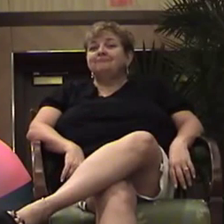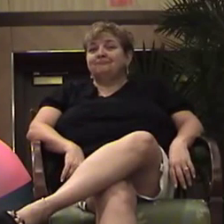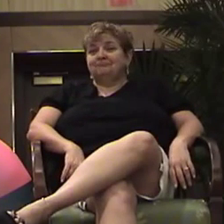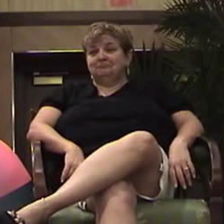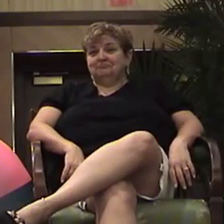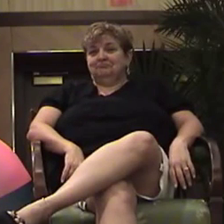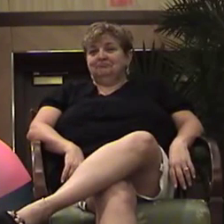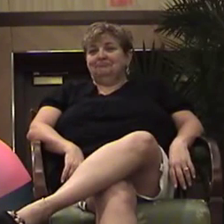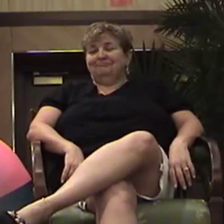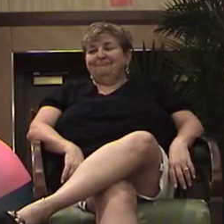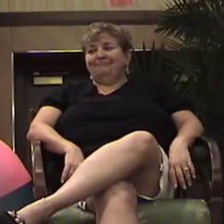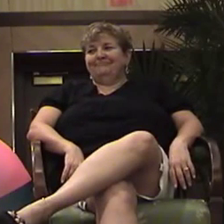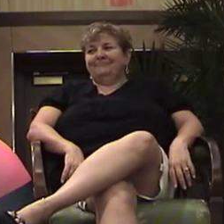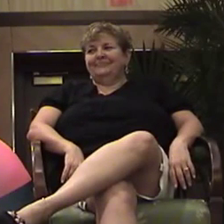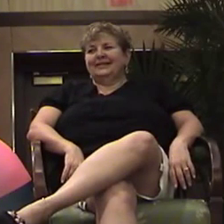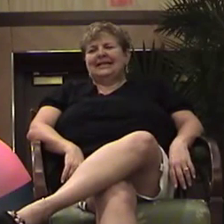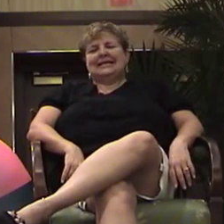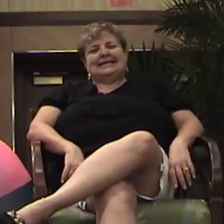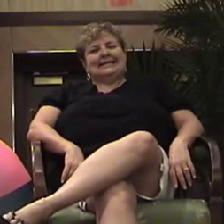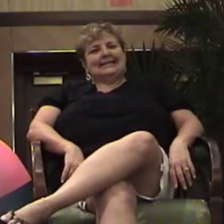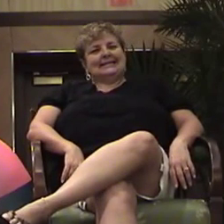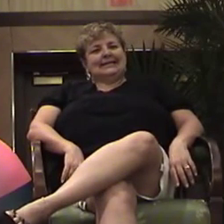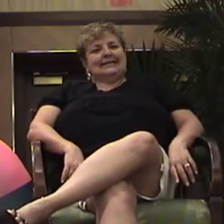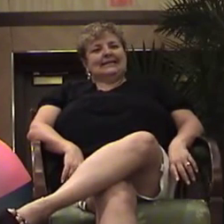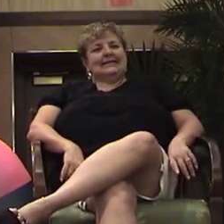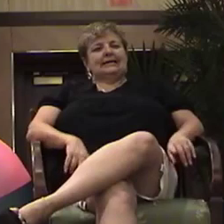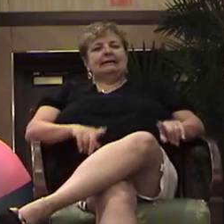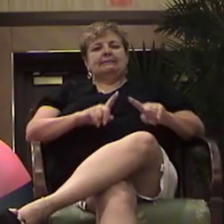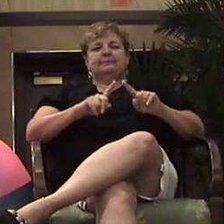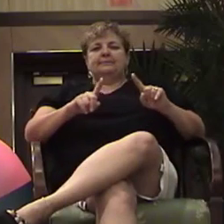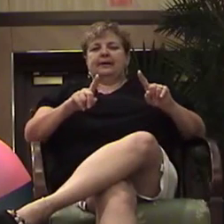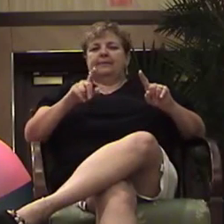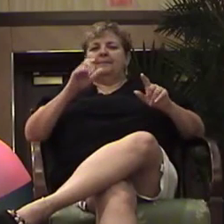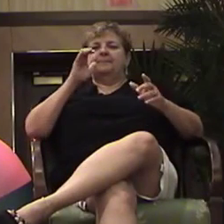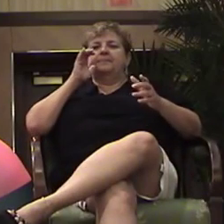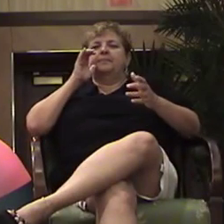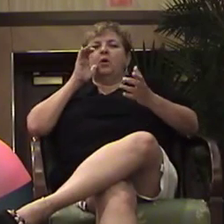But I had trouble with the wives.